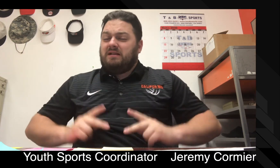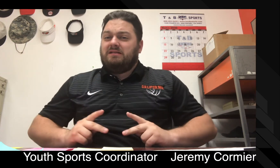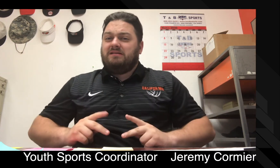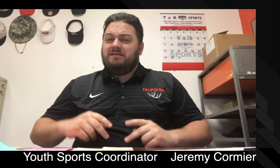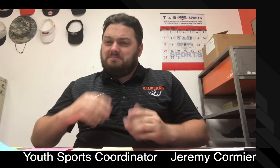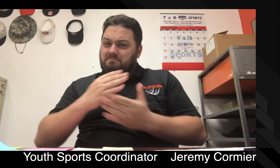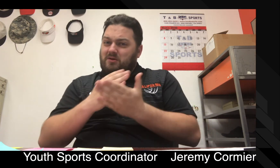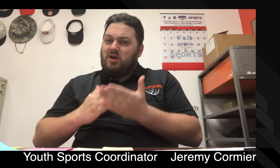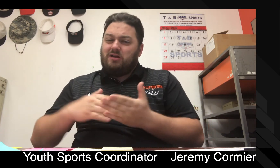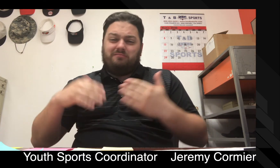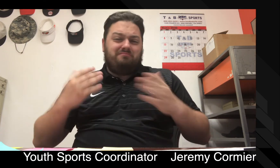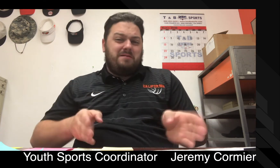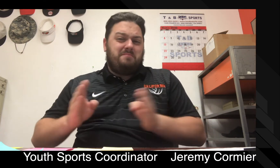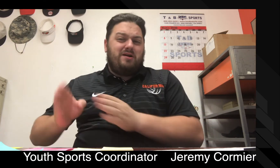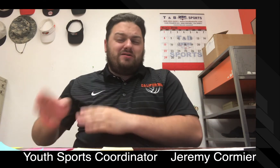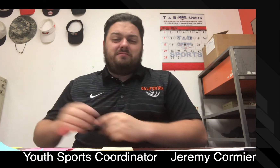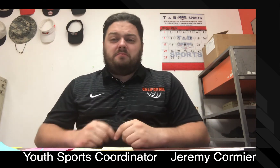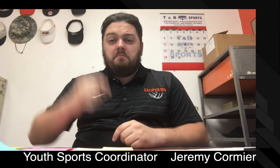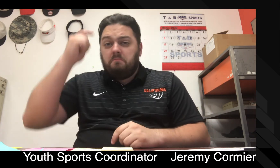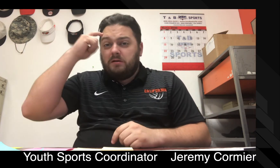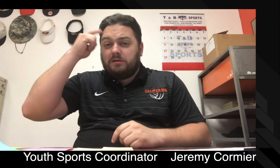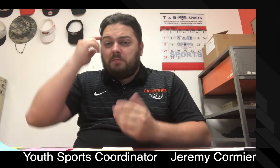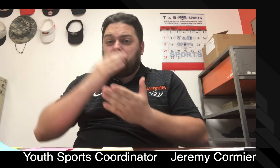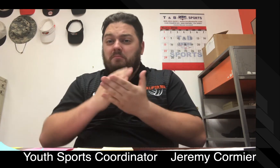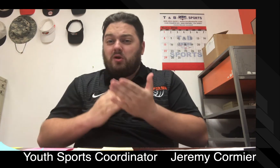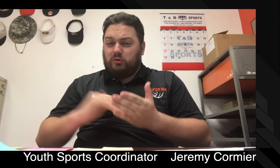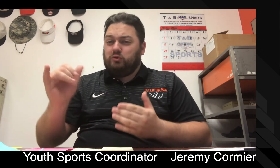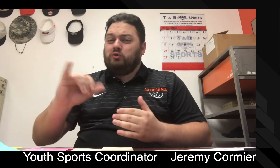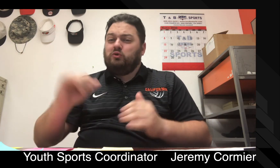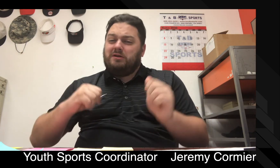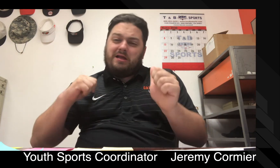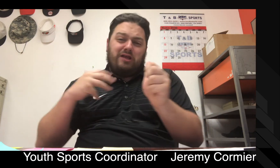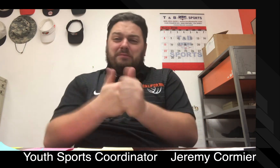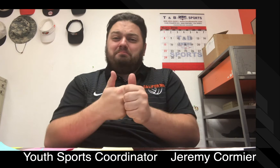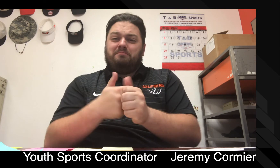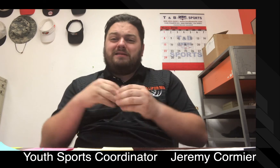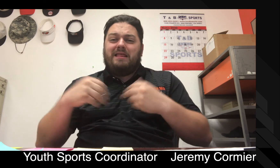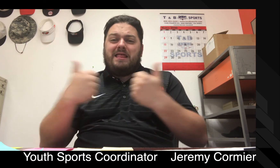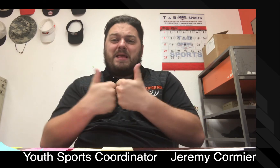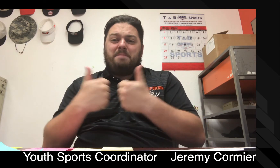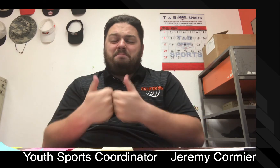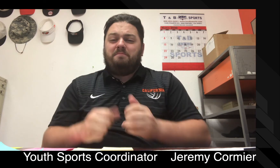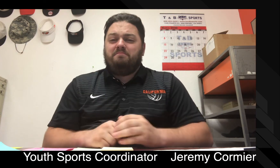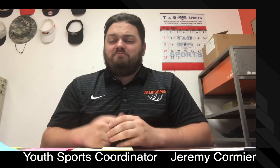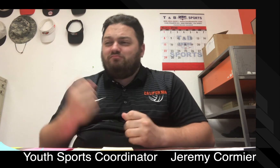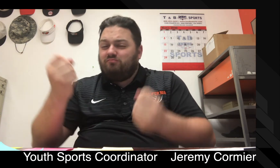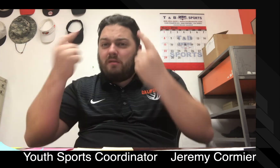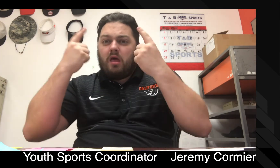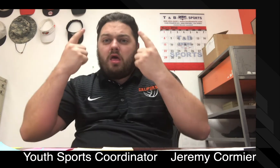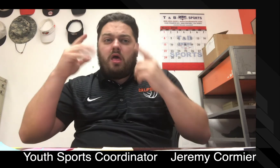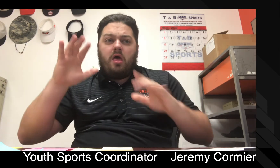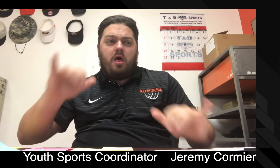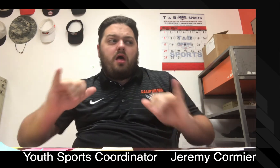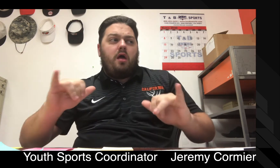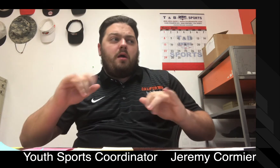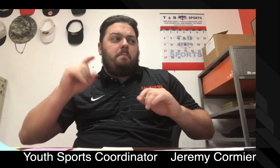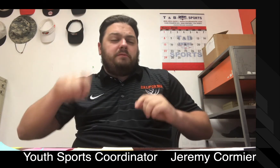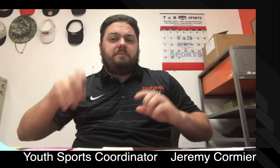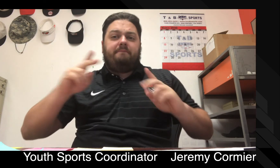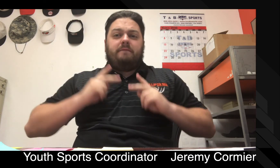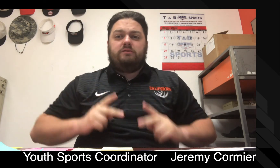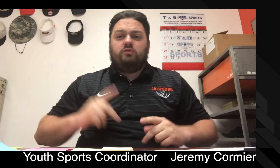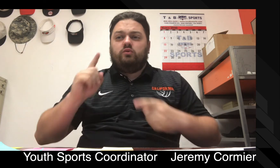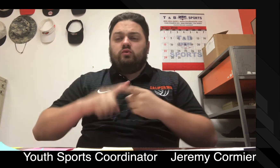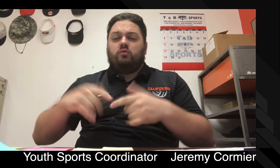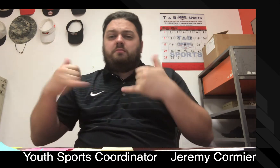He's prepared physically, wow. Mental part, he's catching up in games,